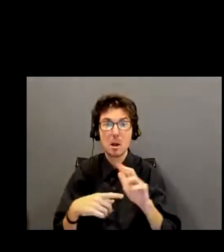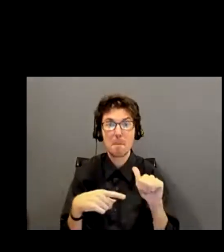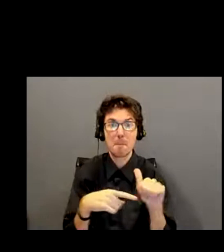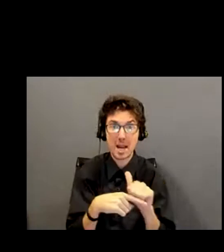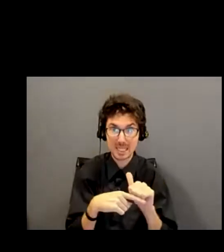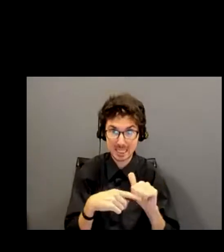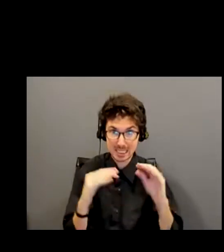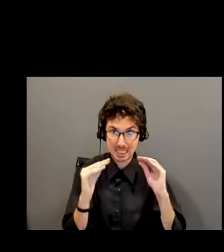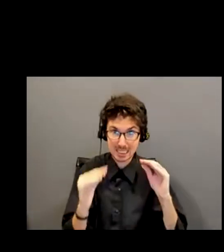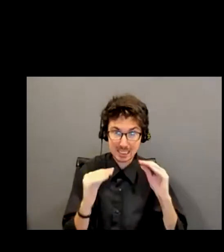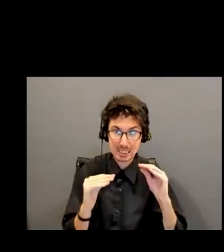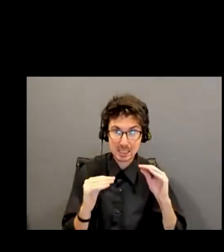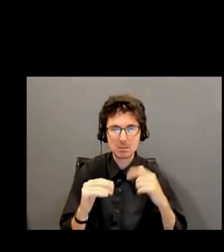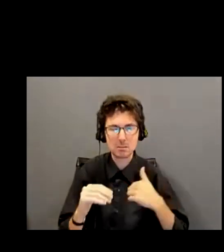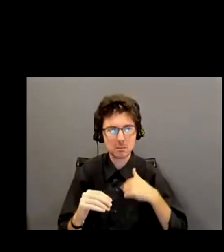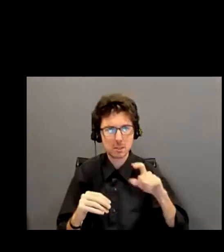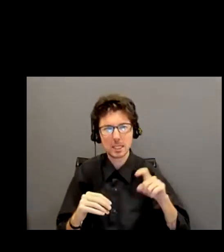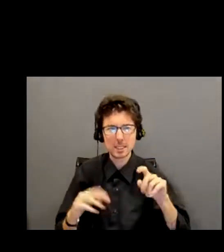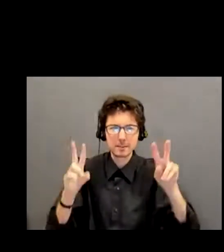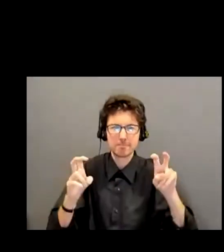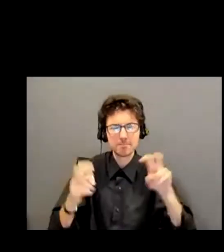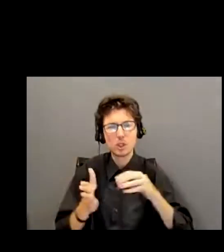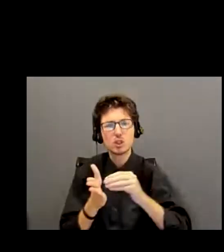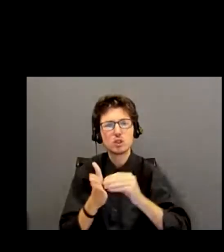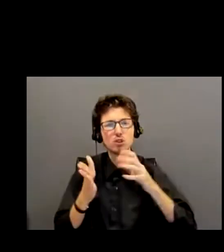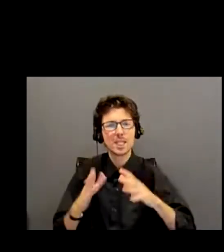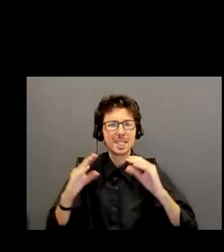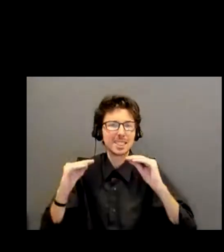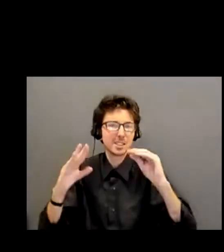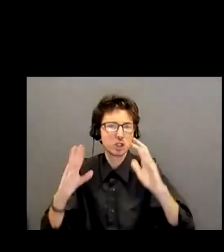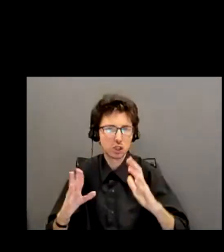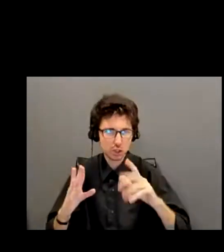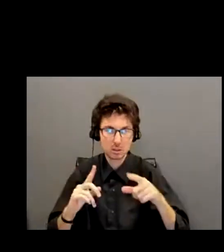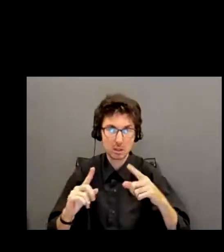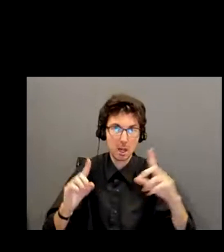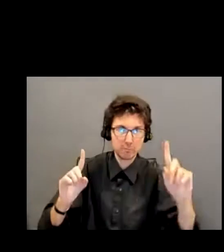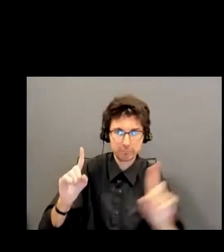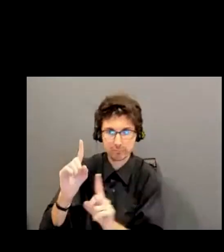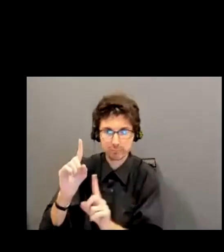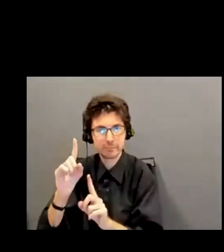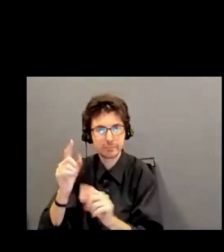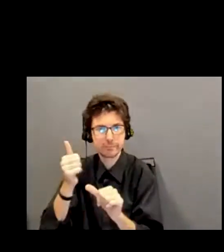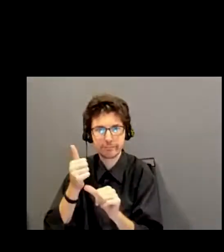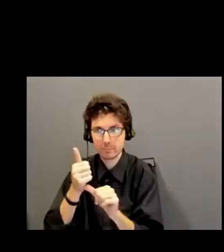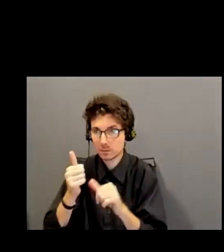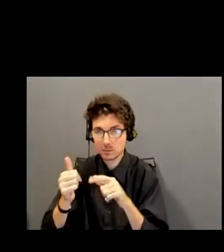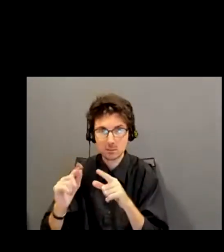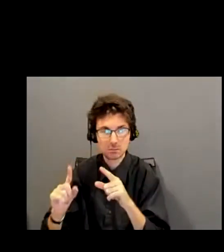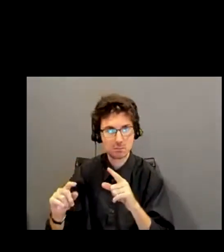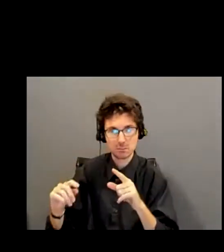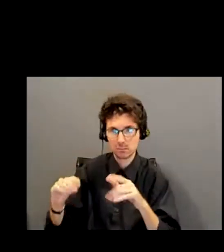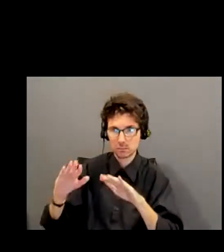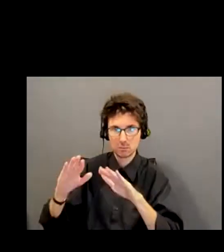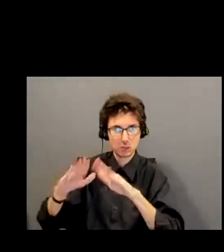had to teach as a guest teacher in an unfamiliar classroom in front of kids who didn't know me at all.